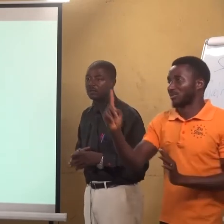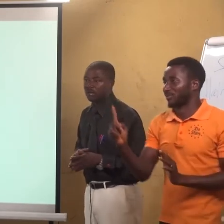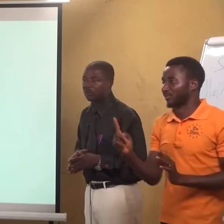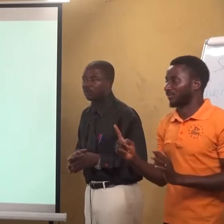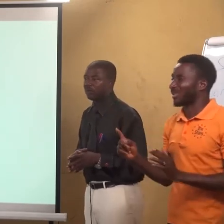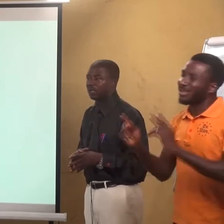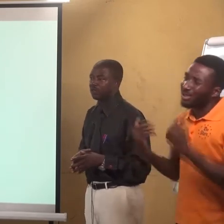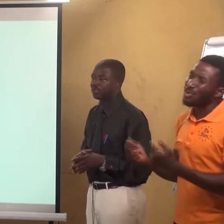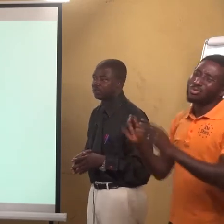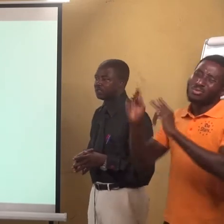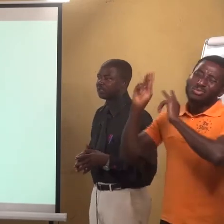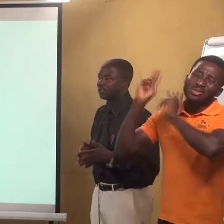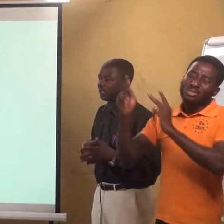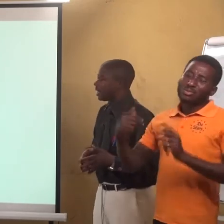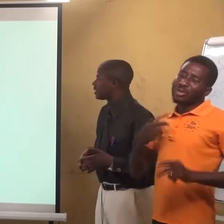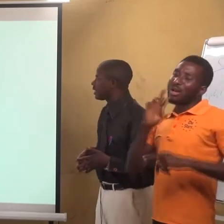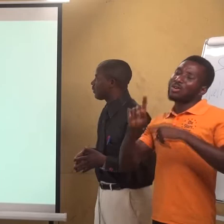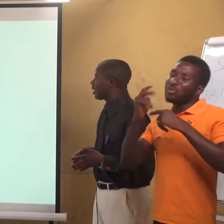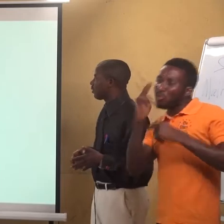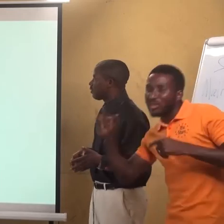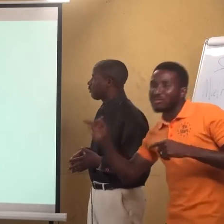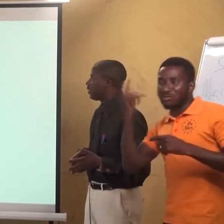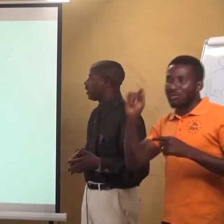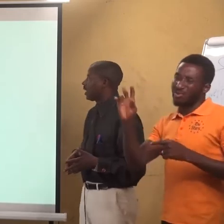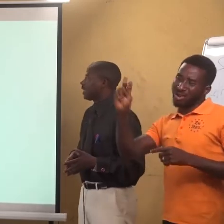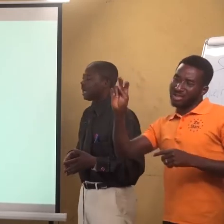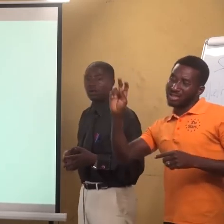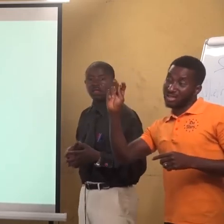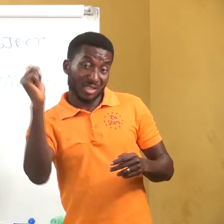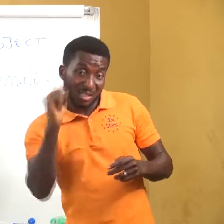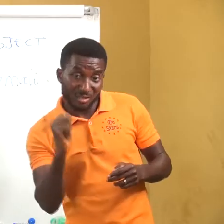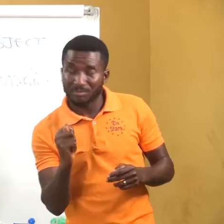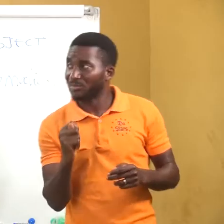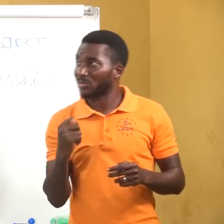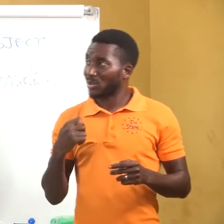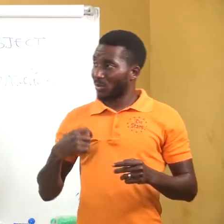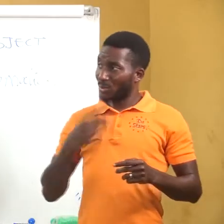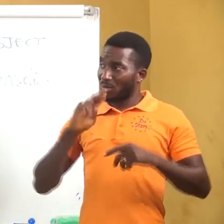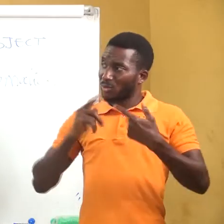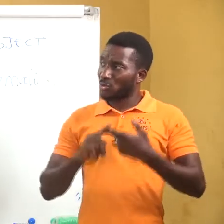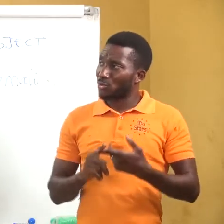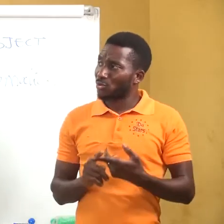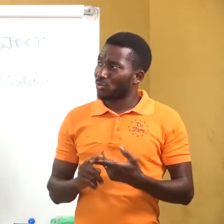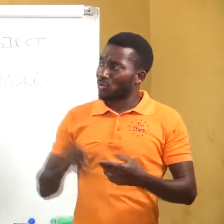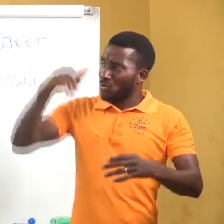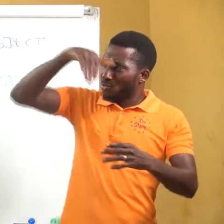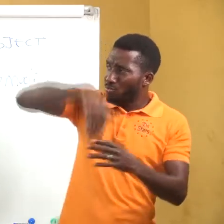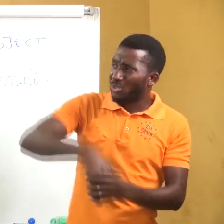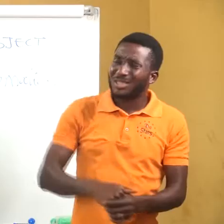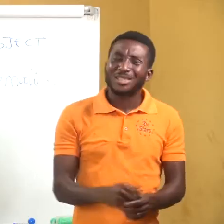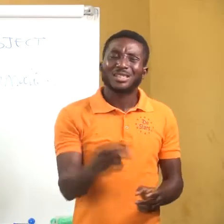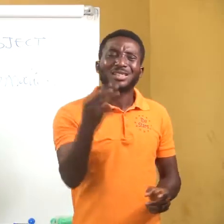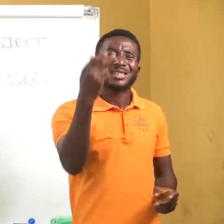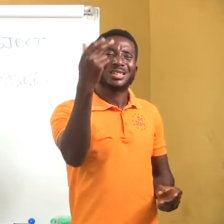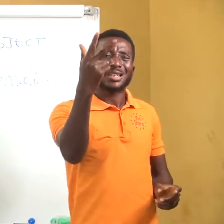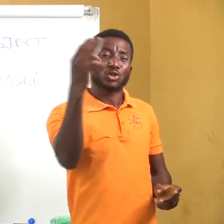with any value, because it is the nth term we are looking for. Now, 32 is now transformed